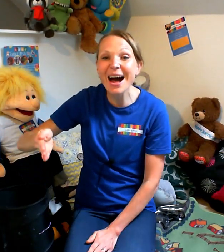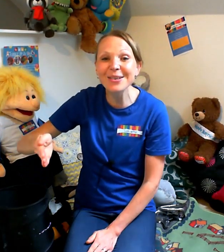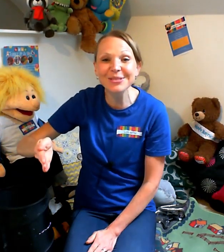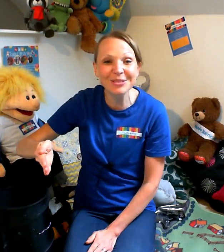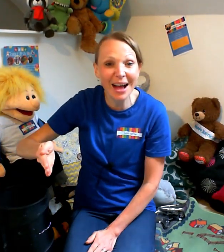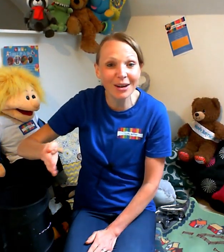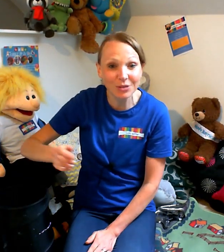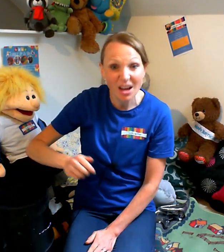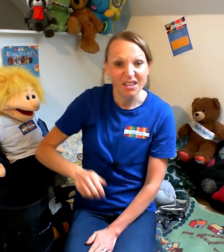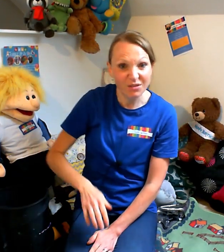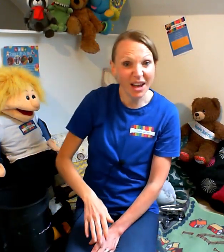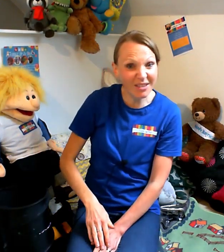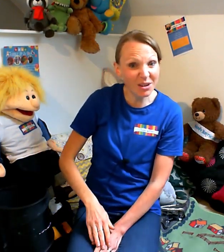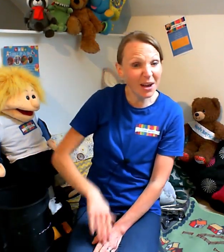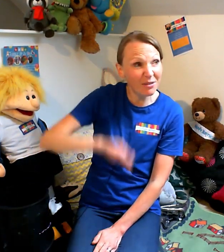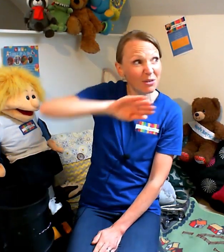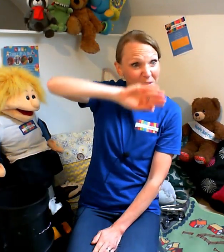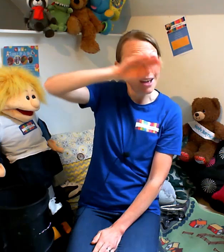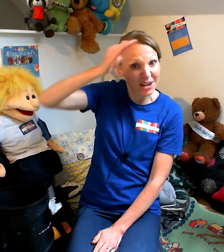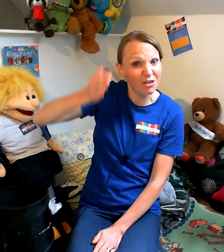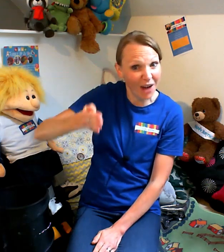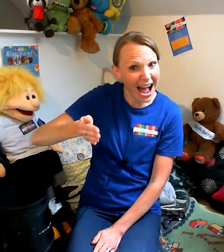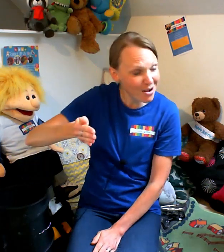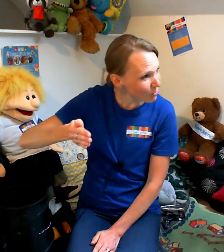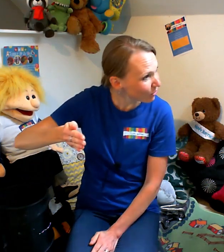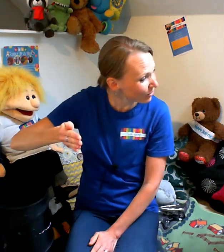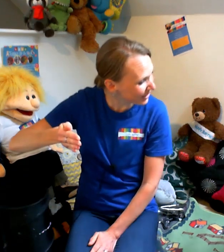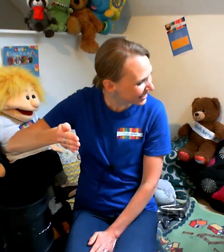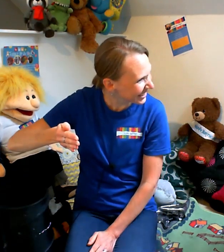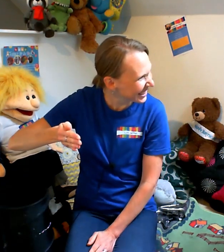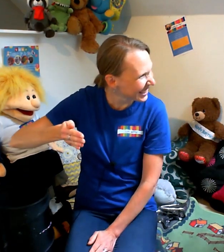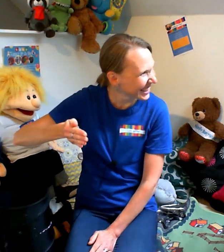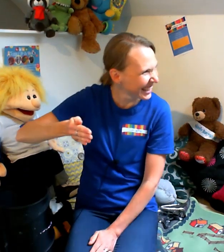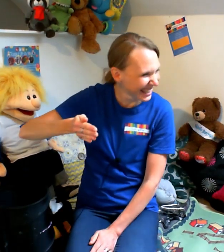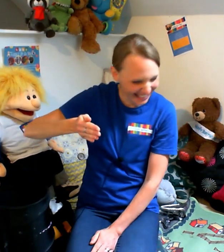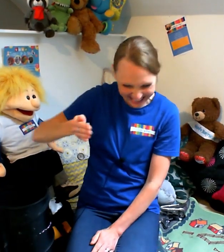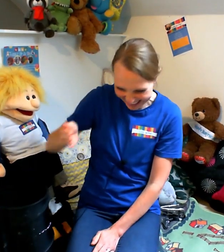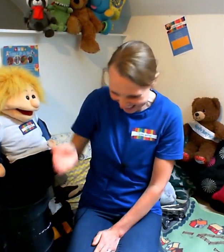round, round. Very, very, very round.